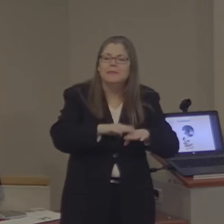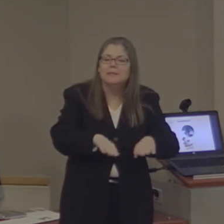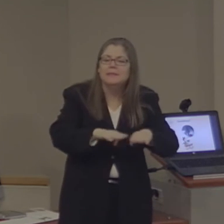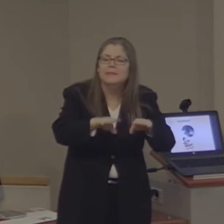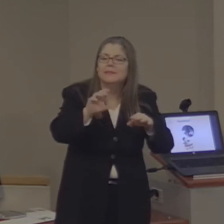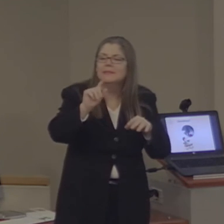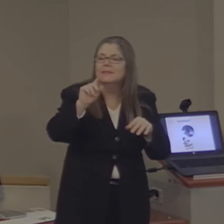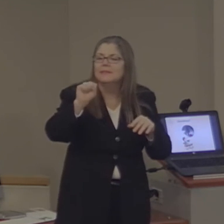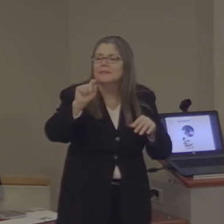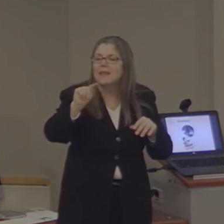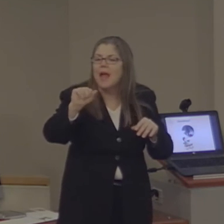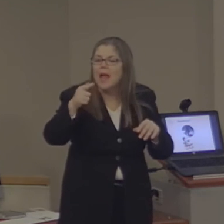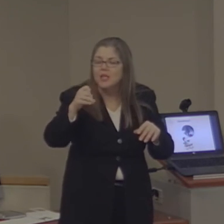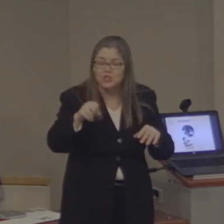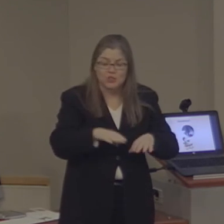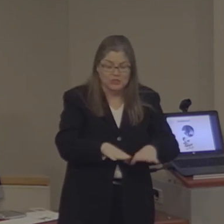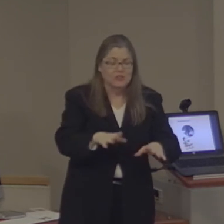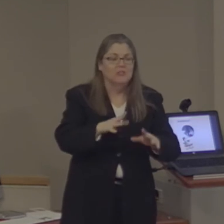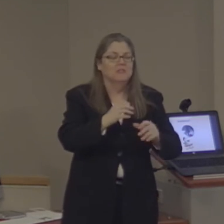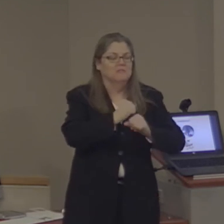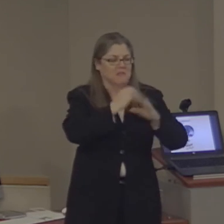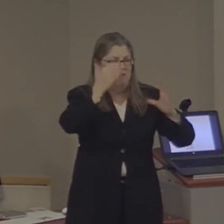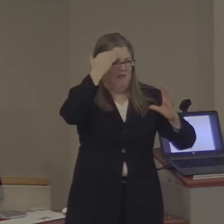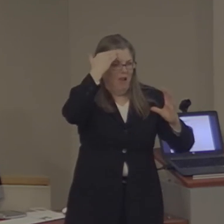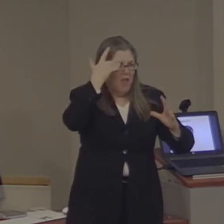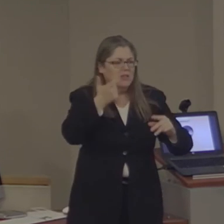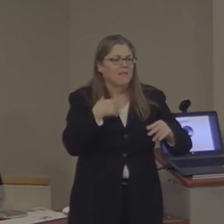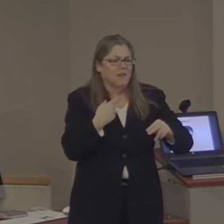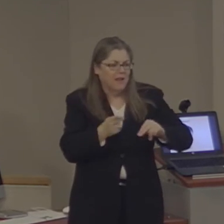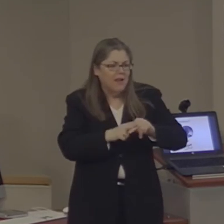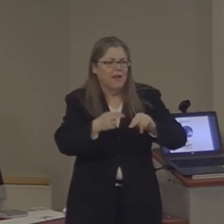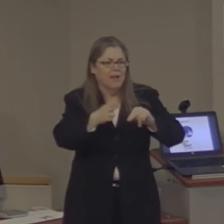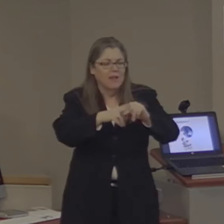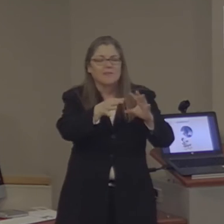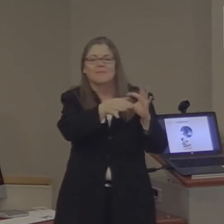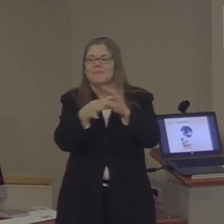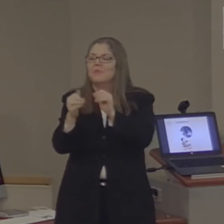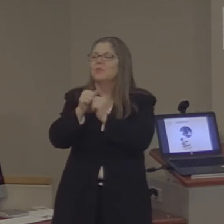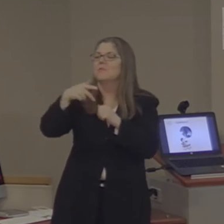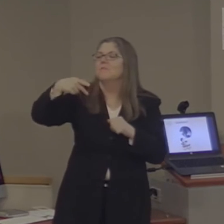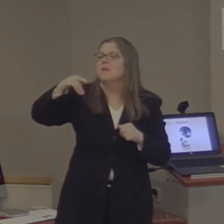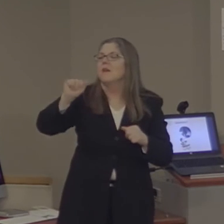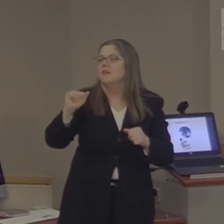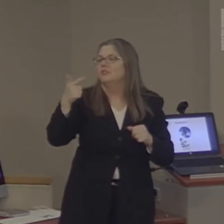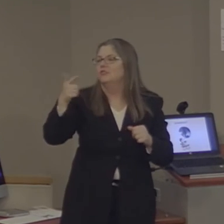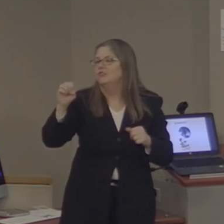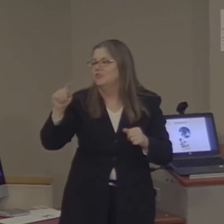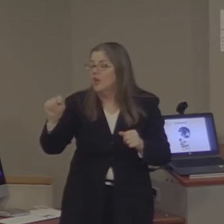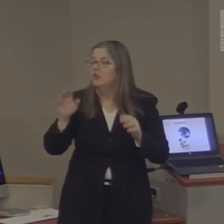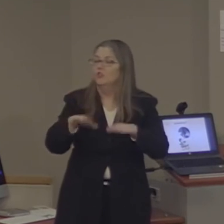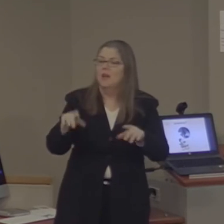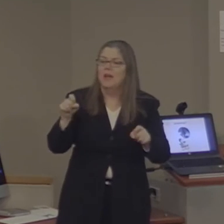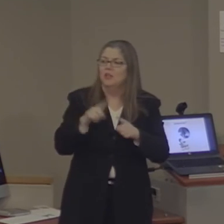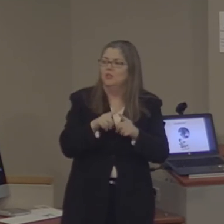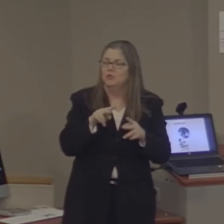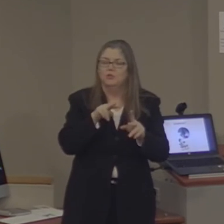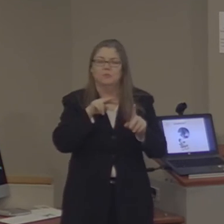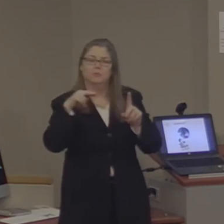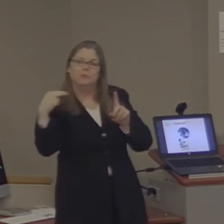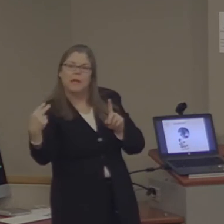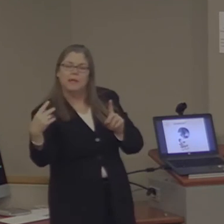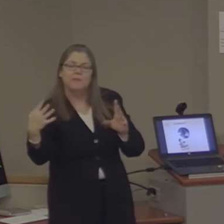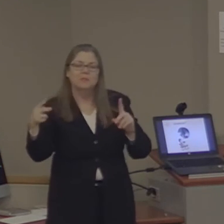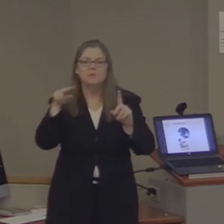of spatial knowledge. And it was very much wed with Piaget, where children had to switch perspectives